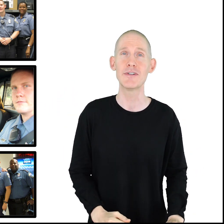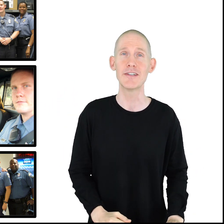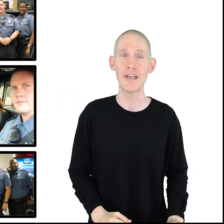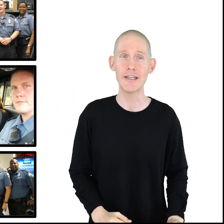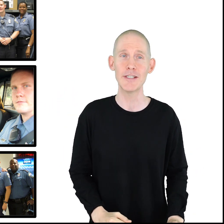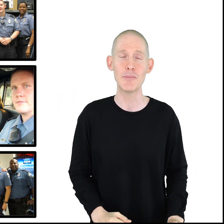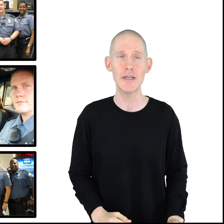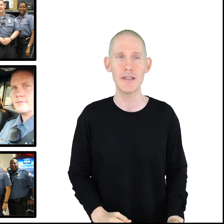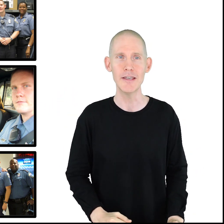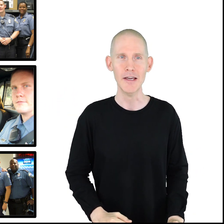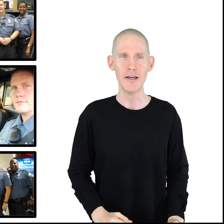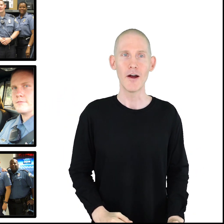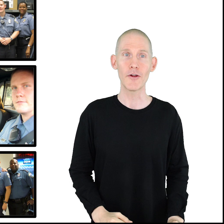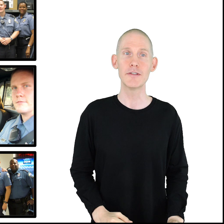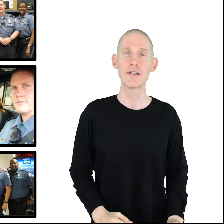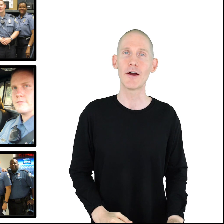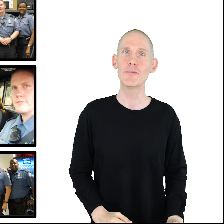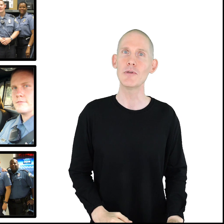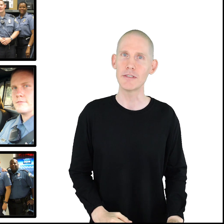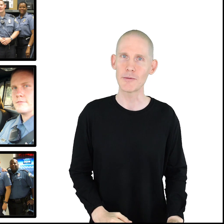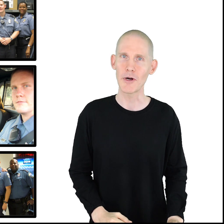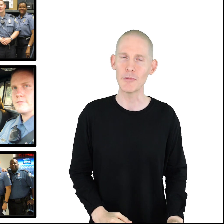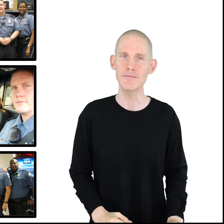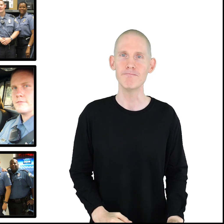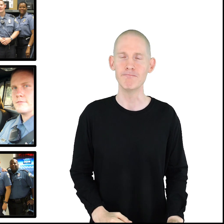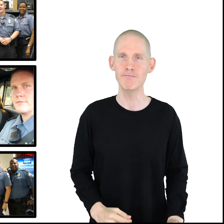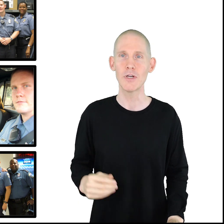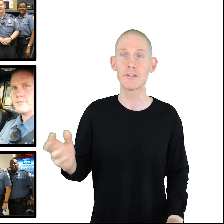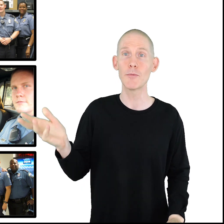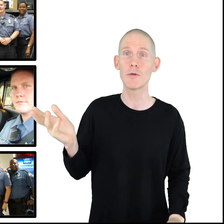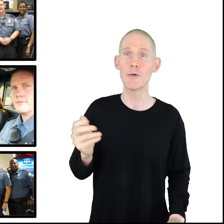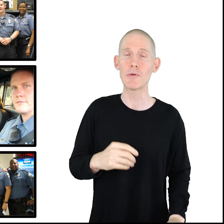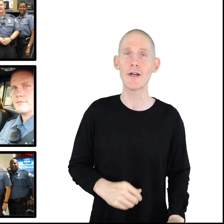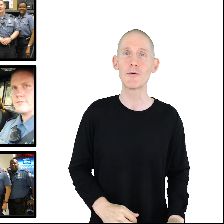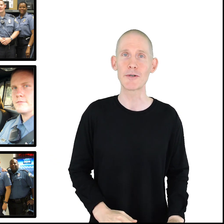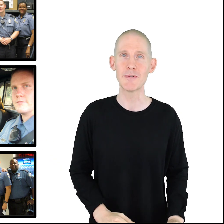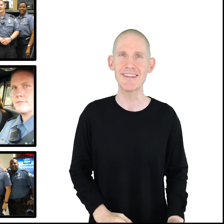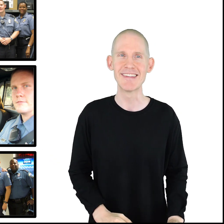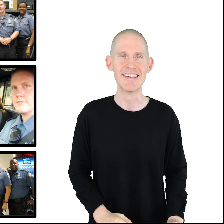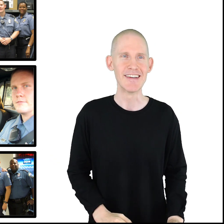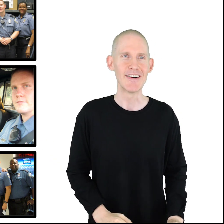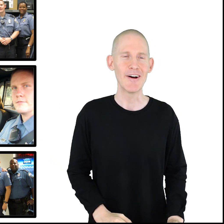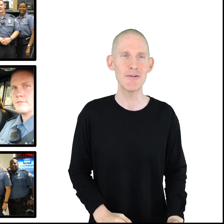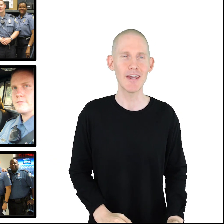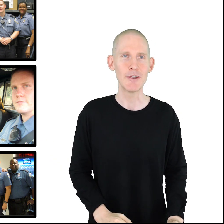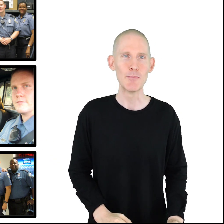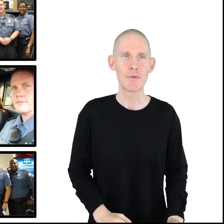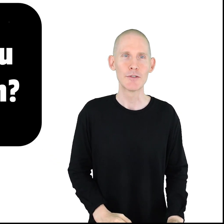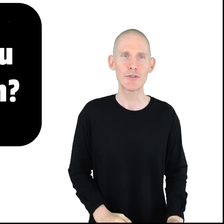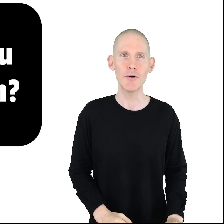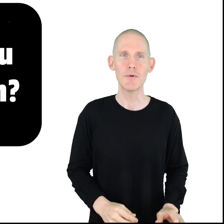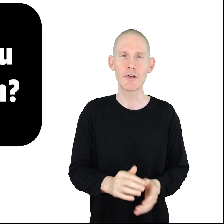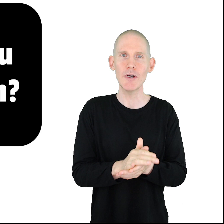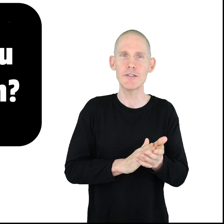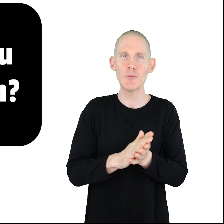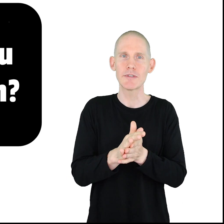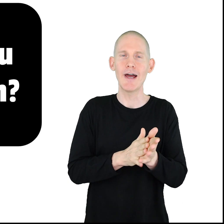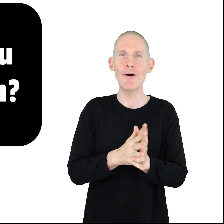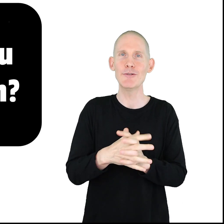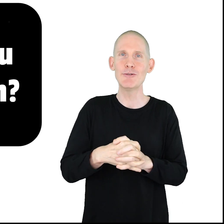in ACPD, Arlington County Police Department, and some of the people that I worked with. Okay. So when the question was, how did you